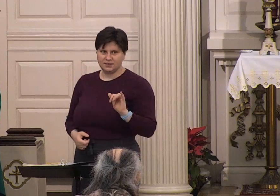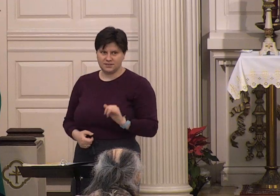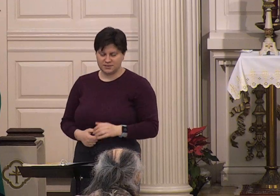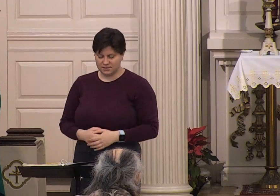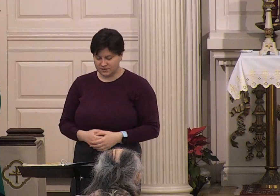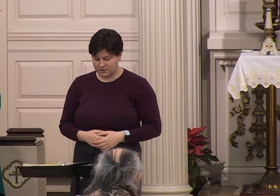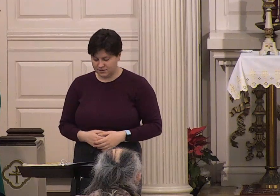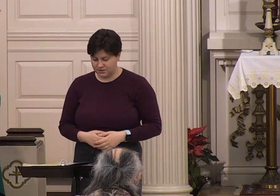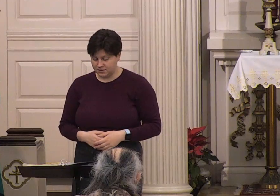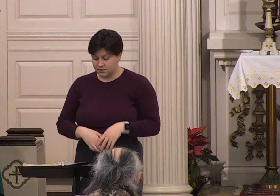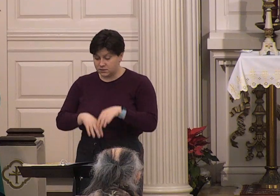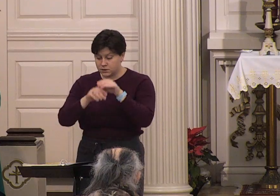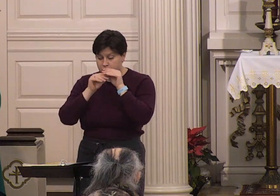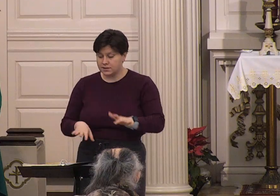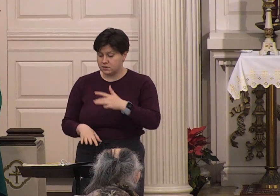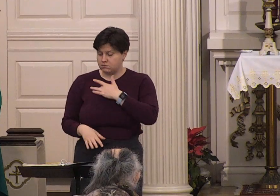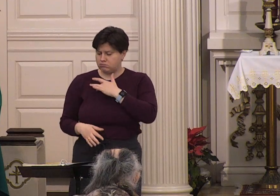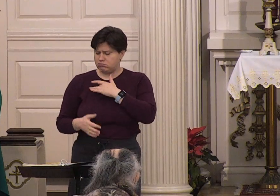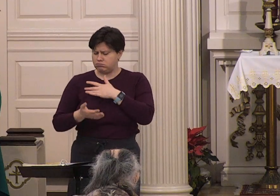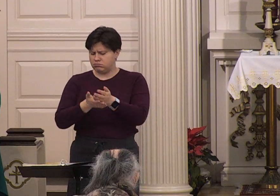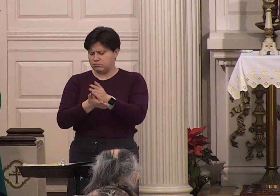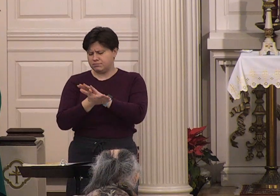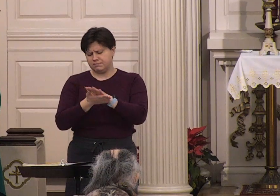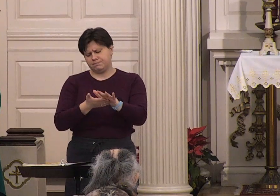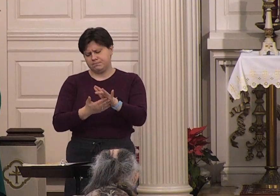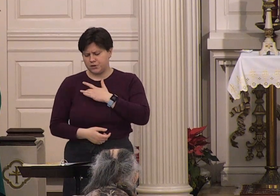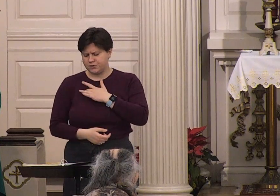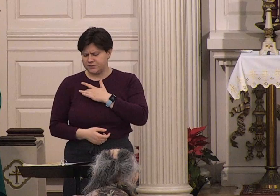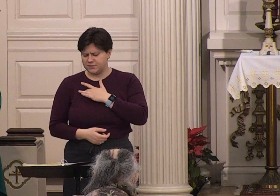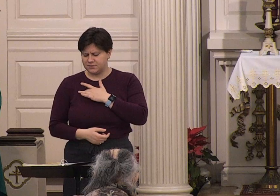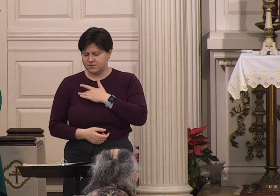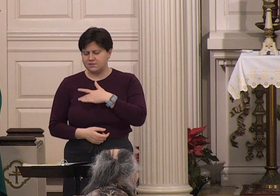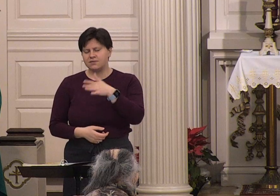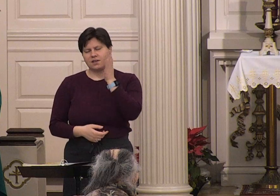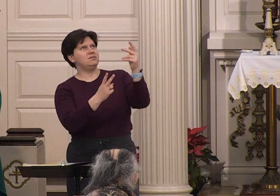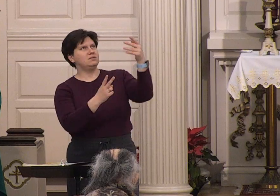Blessed are the clean of heart, for they will see God.